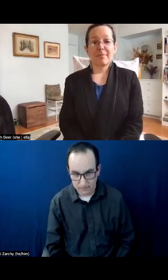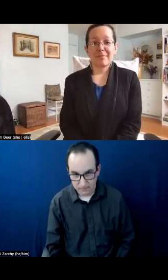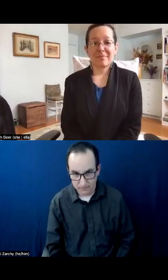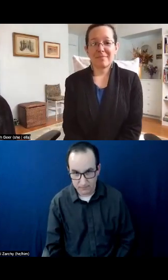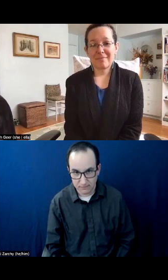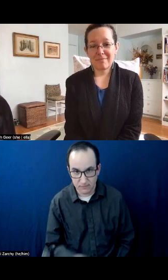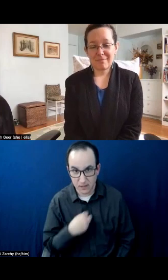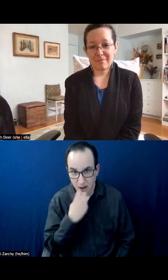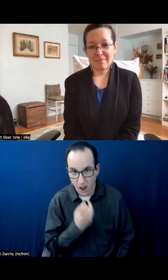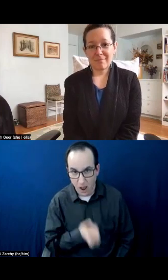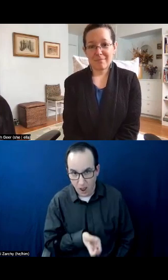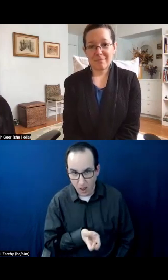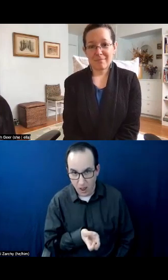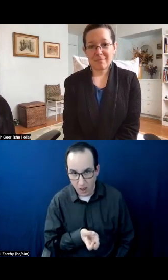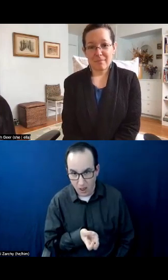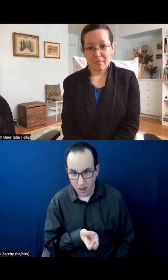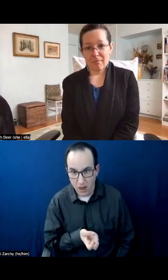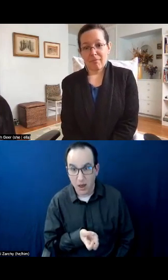and that was it.